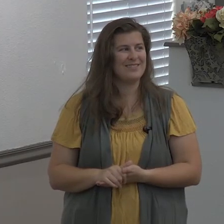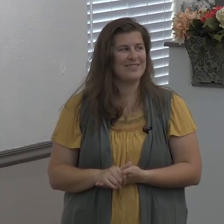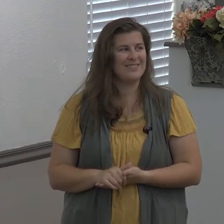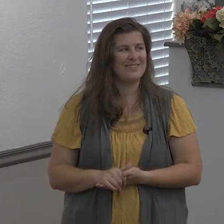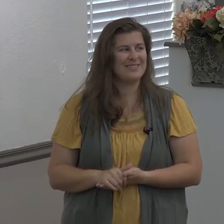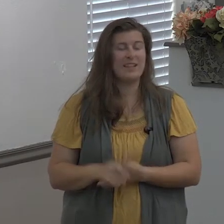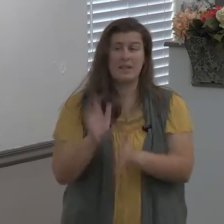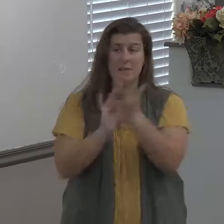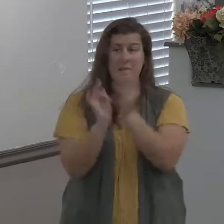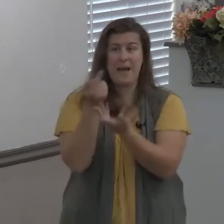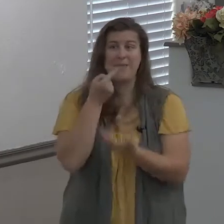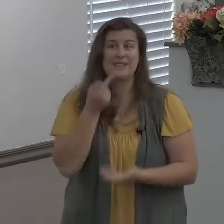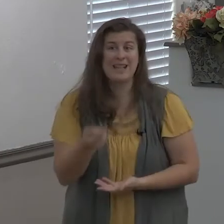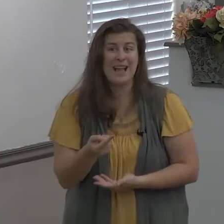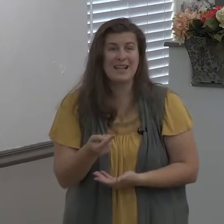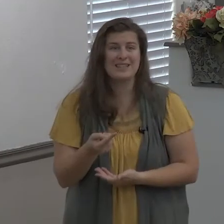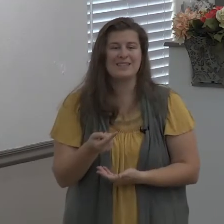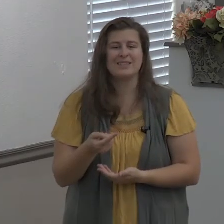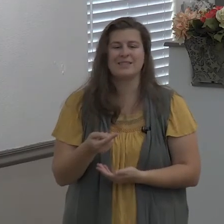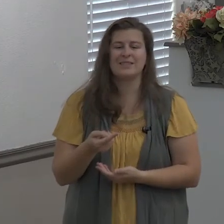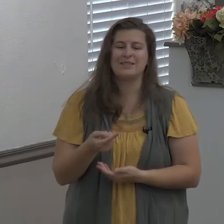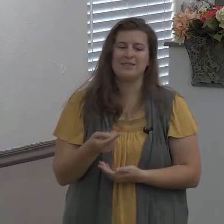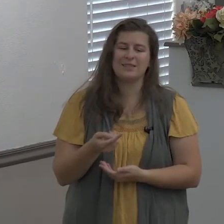10, and I hear some pages ruffling tonight,